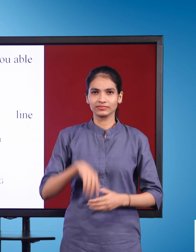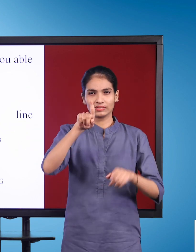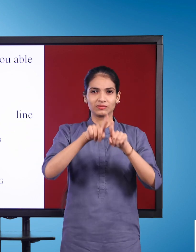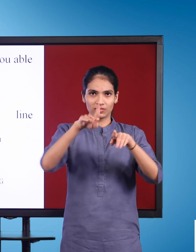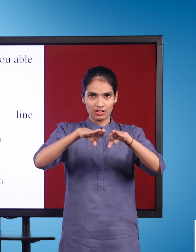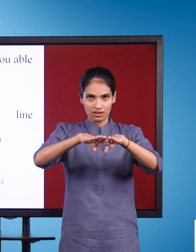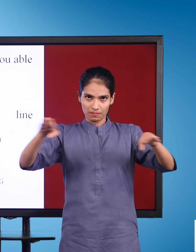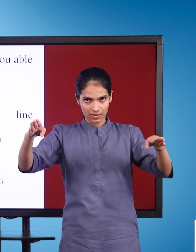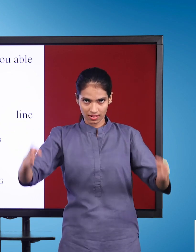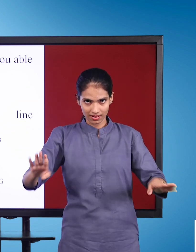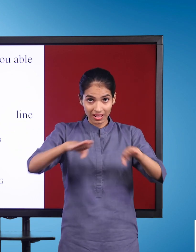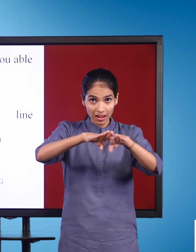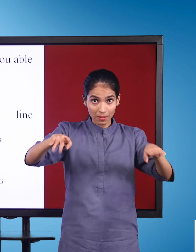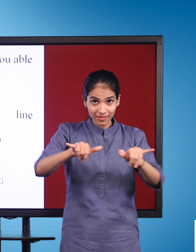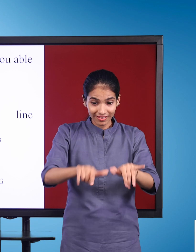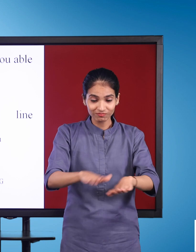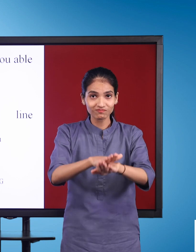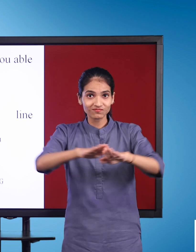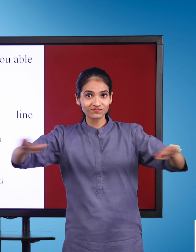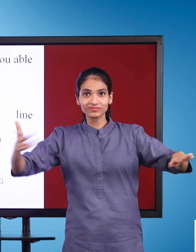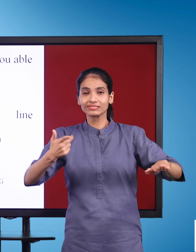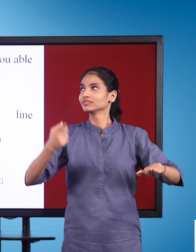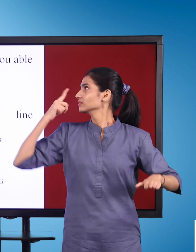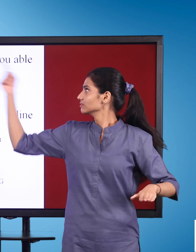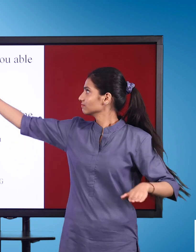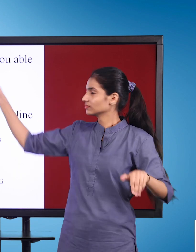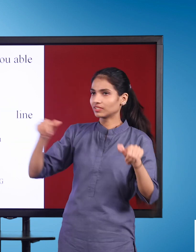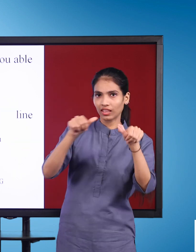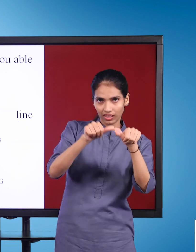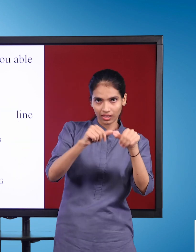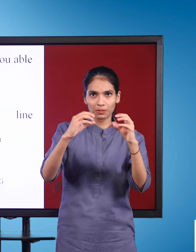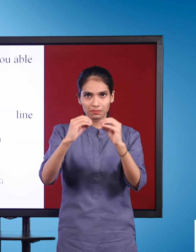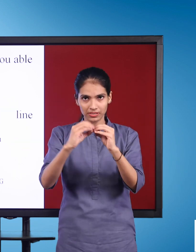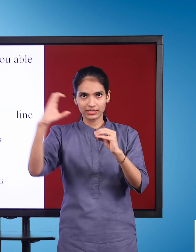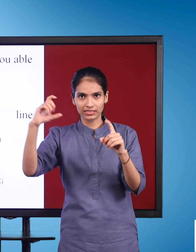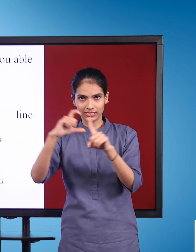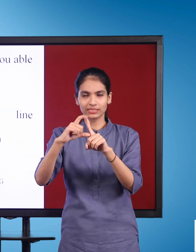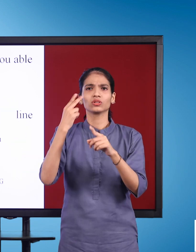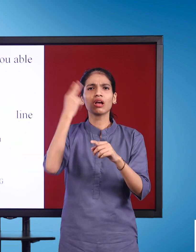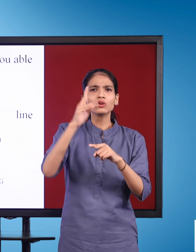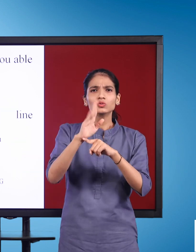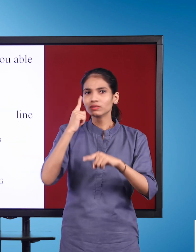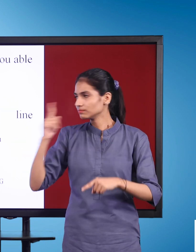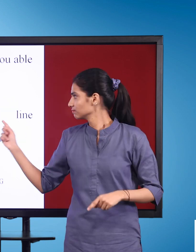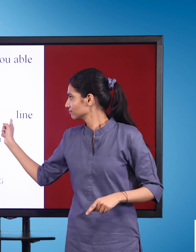The top ABCD is flat. Are you able to make out some points and line segments? Are